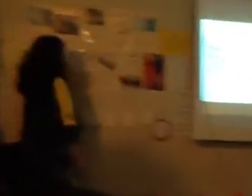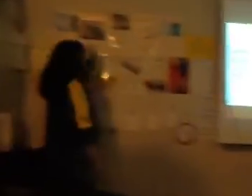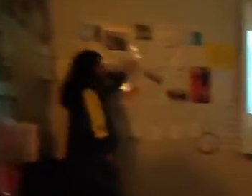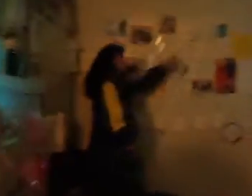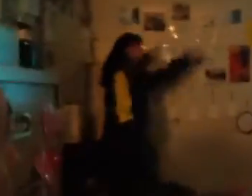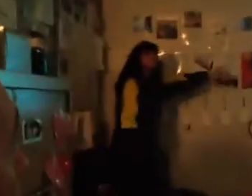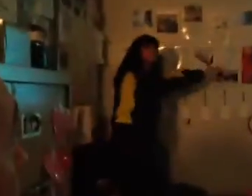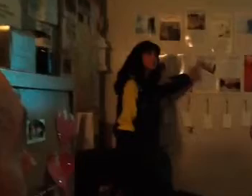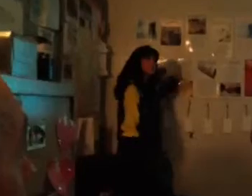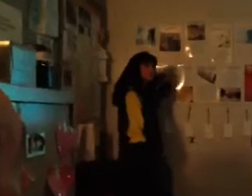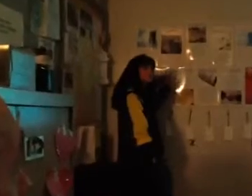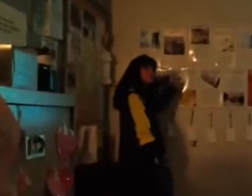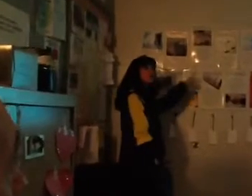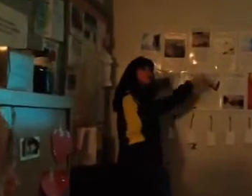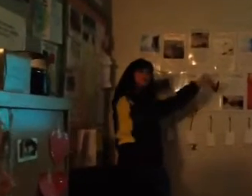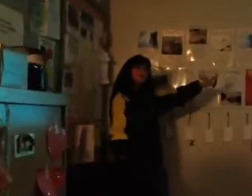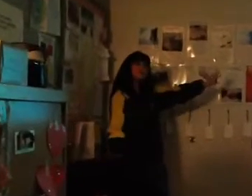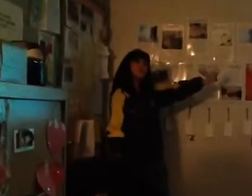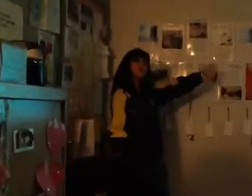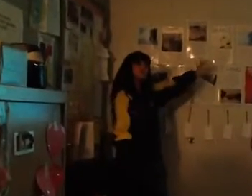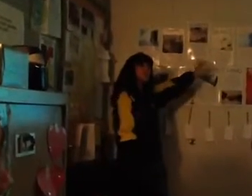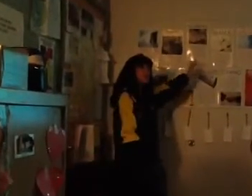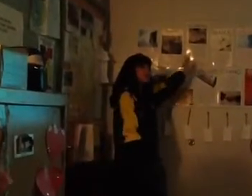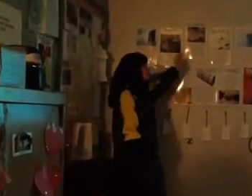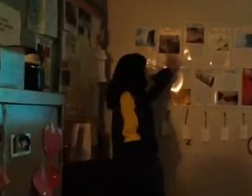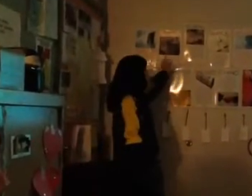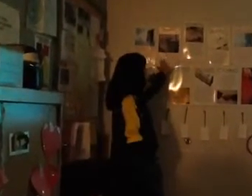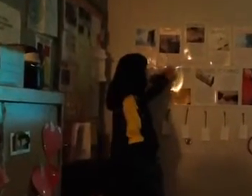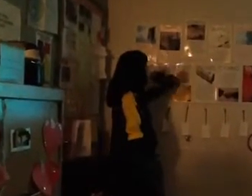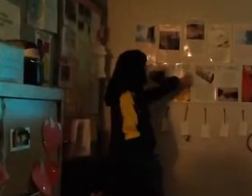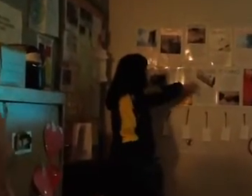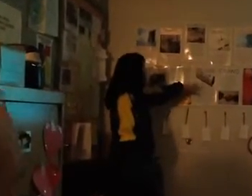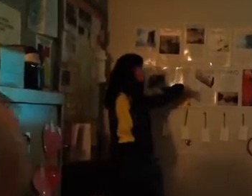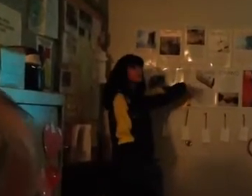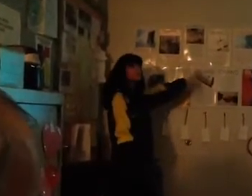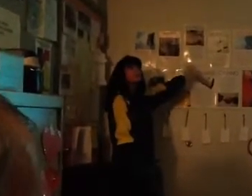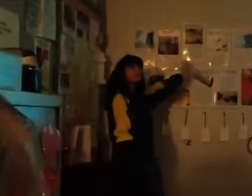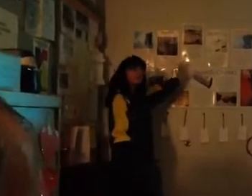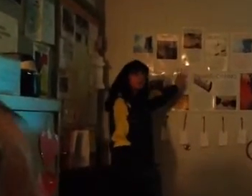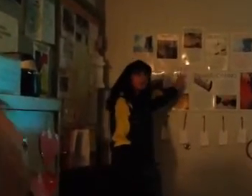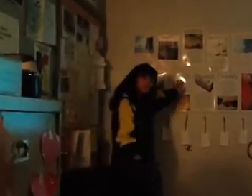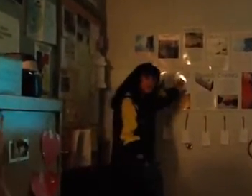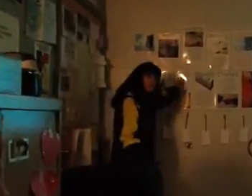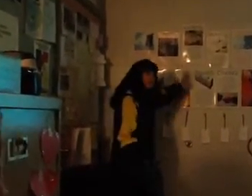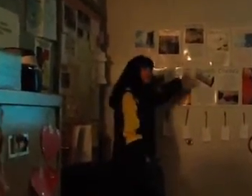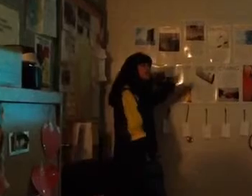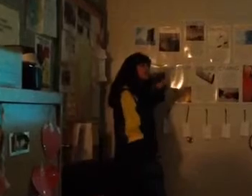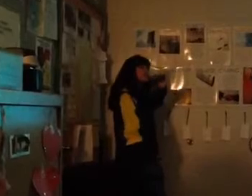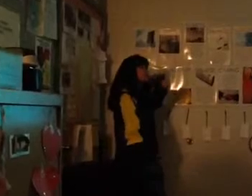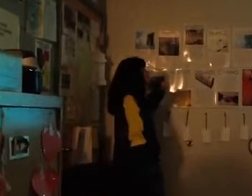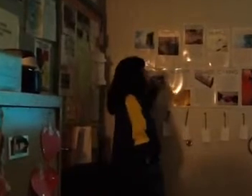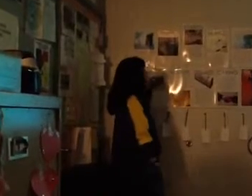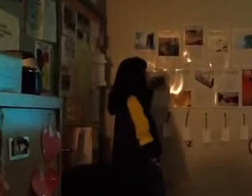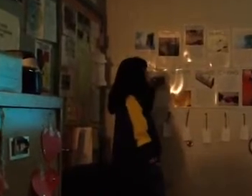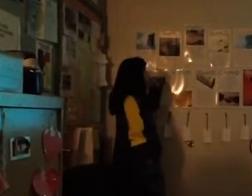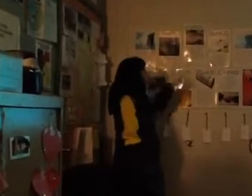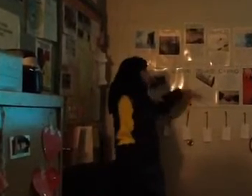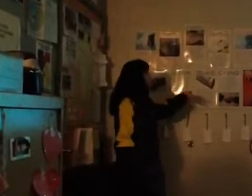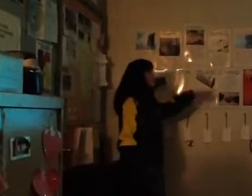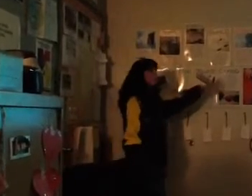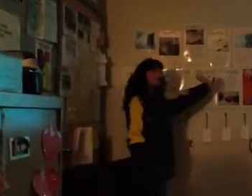they should be using these words in their everyday life. We're using them in class a lot. We're like, oh, you're being a very good inquirer today. That